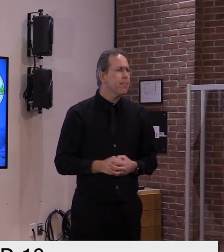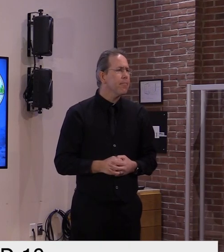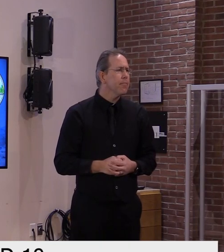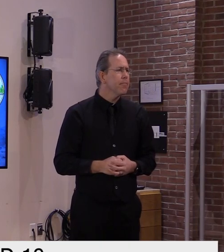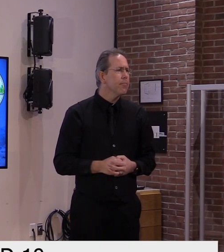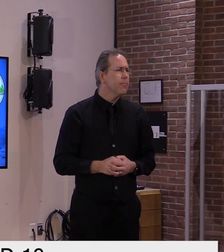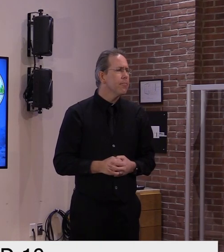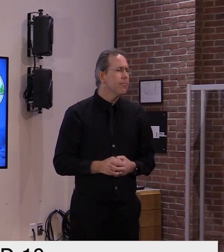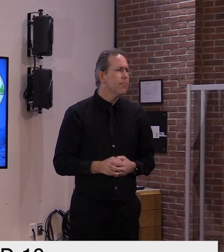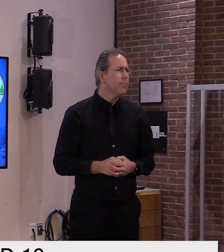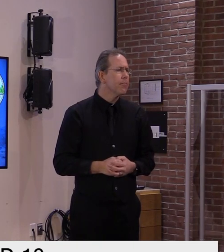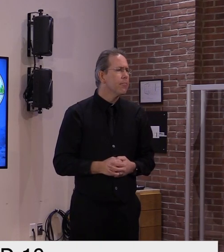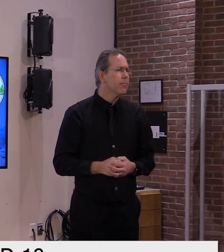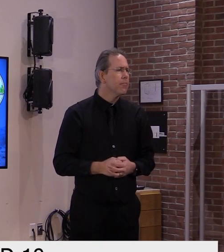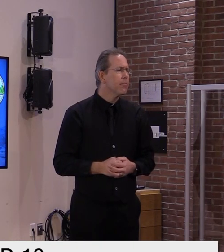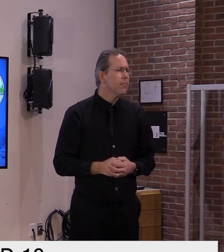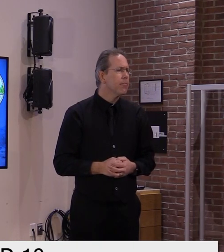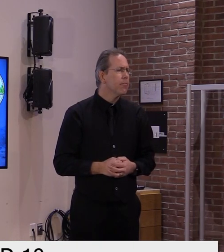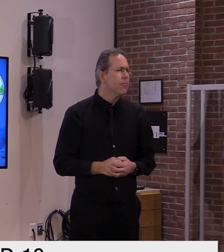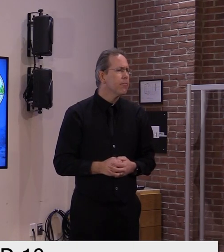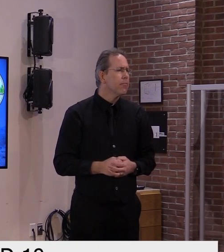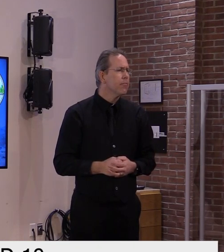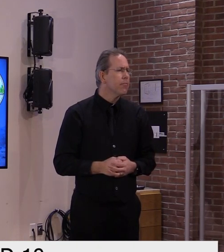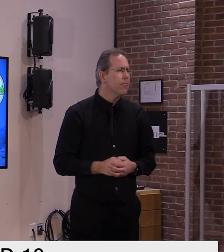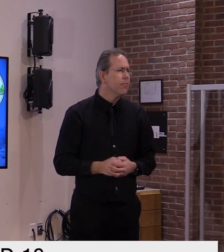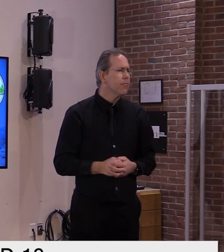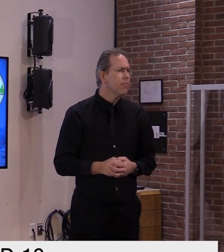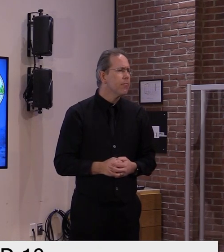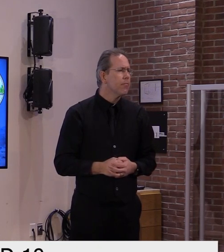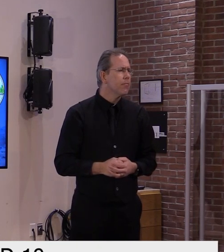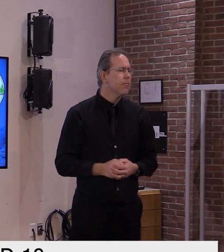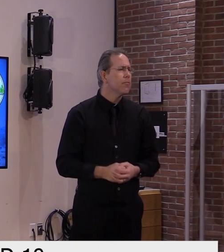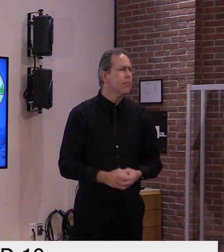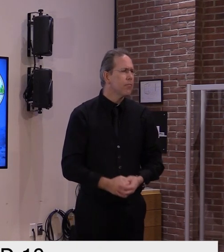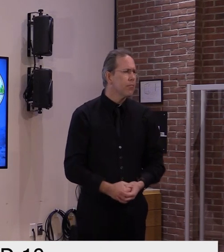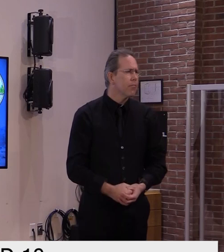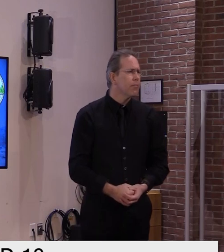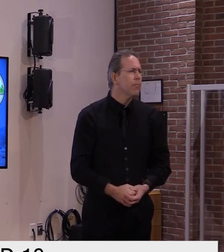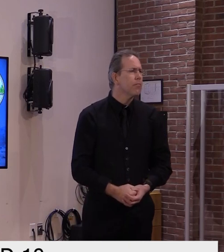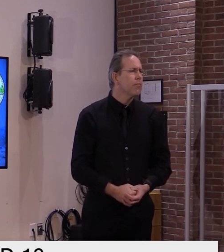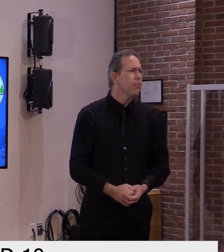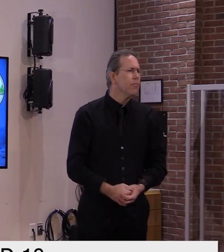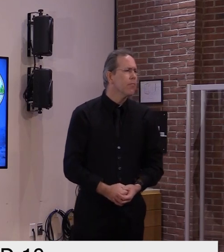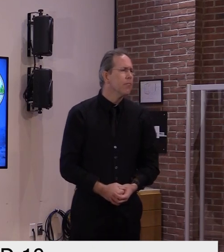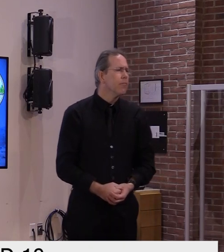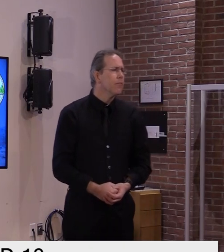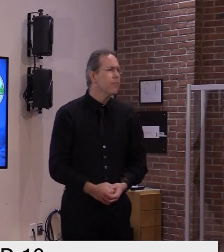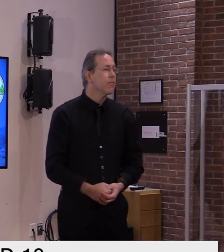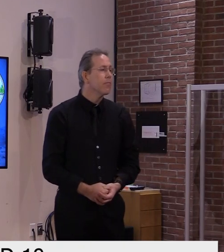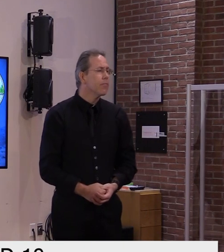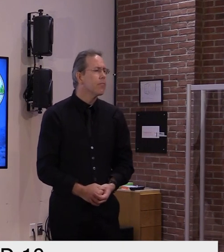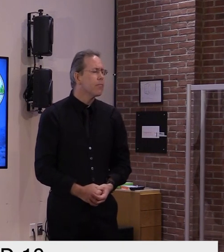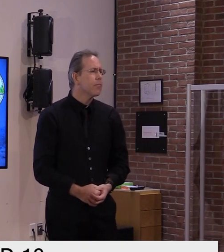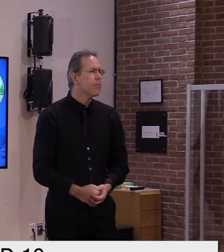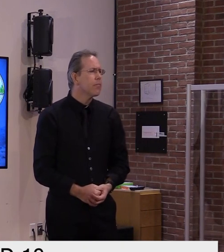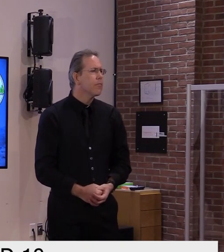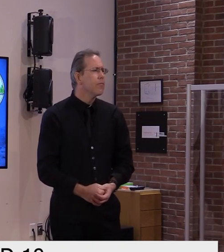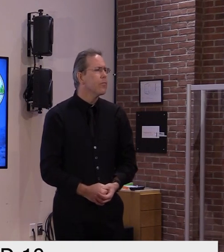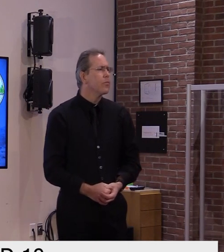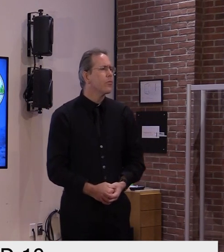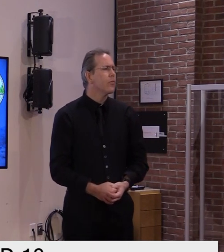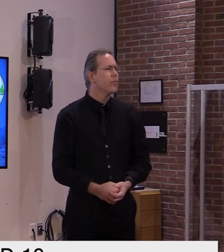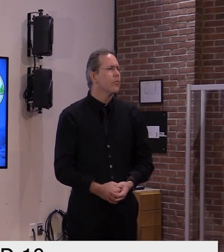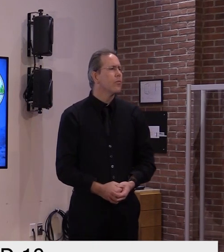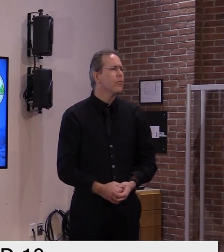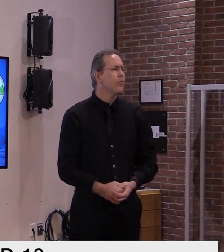potential monitoring and contact tracing related to the Trump rally bus trip last week and also to the proposed